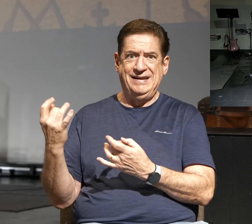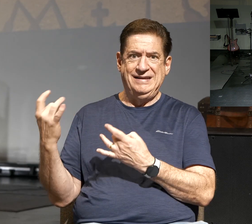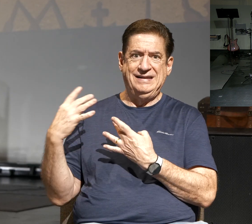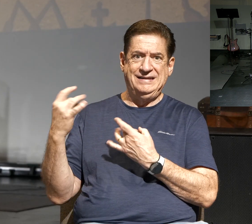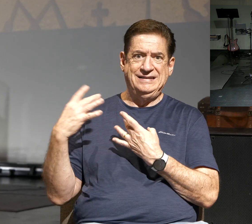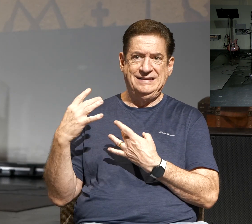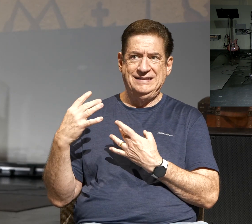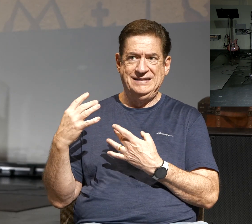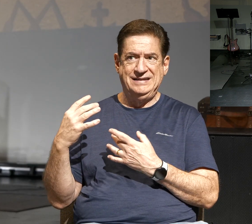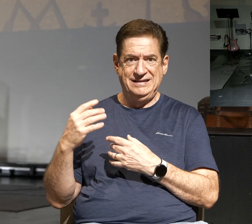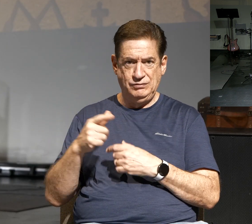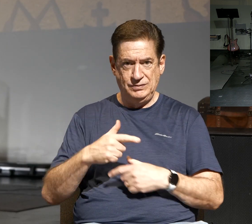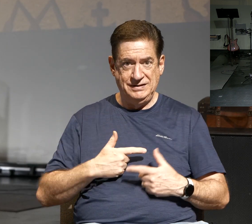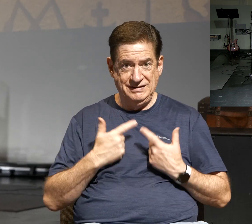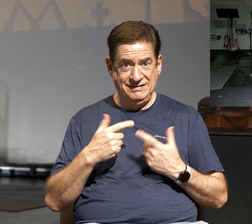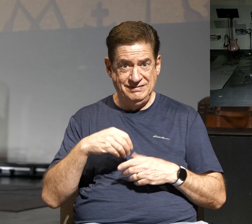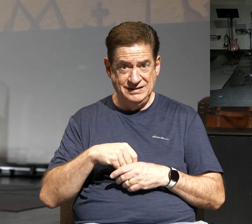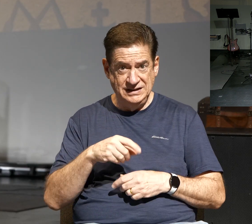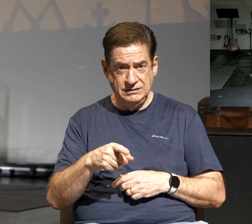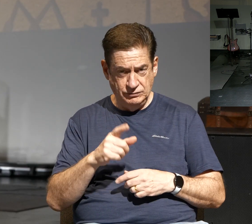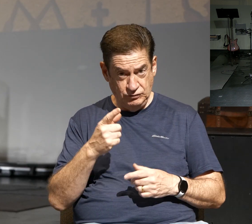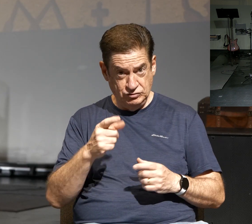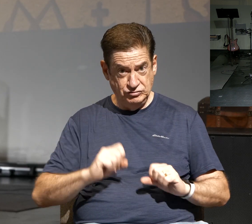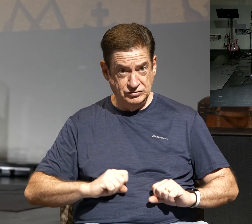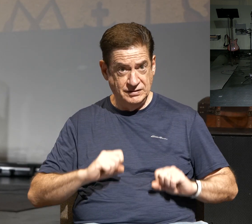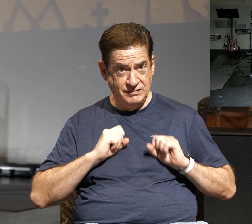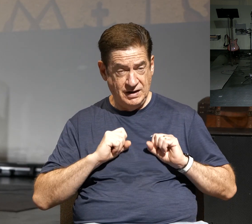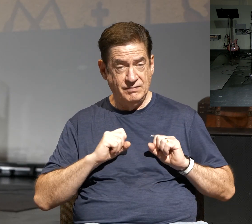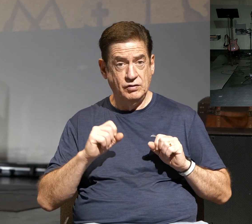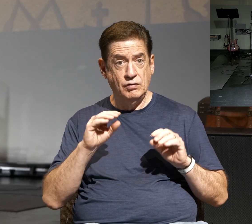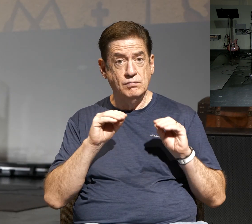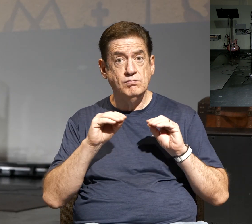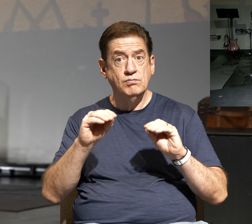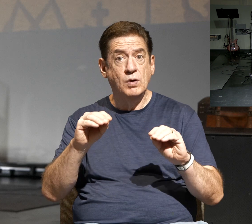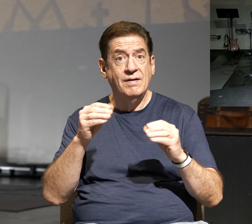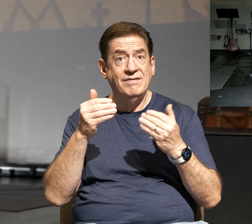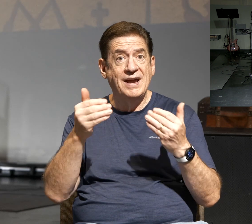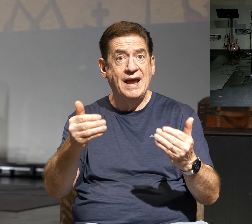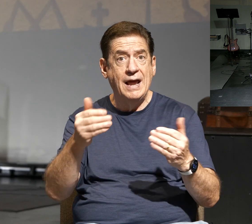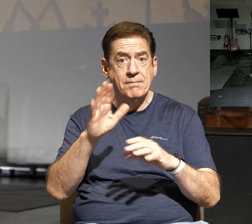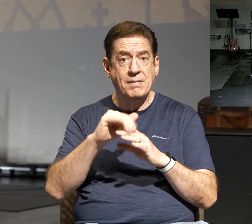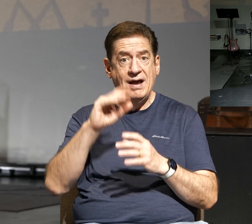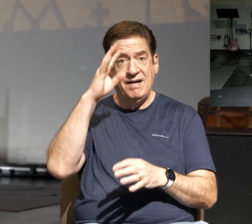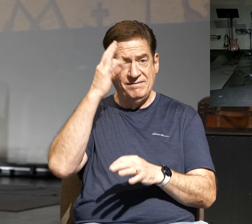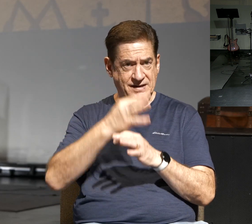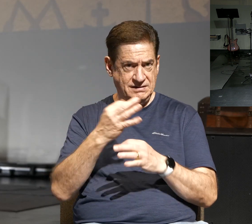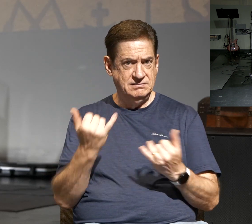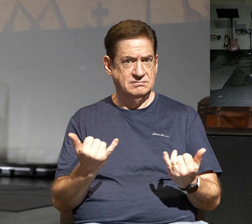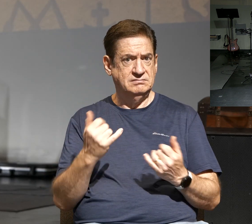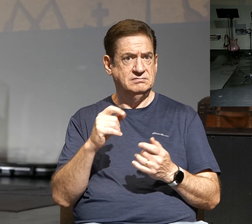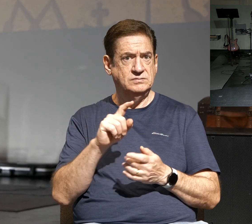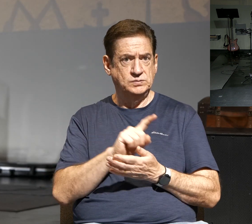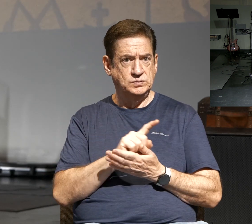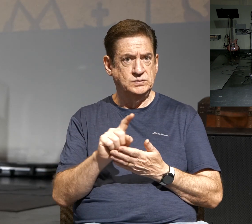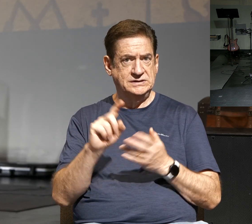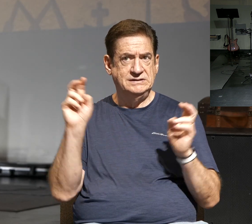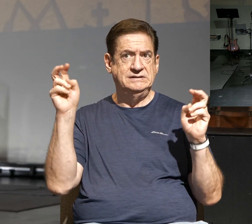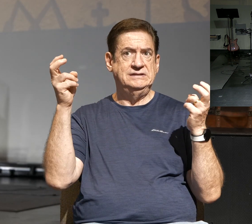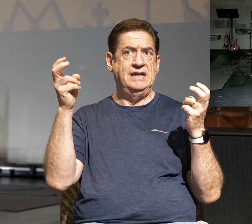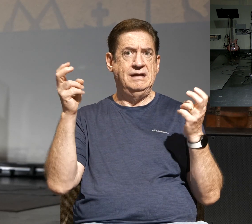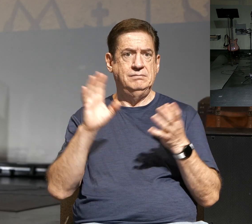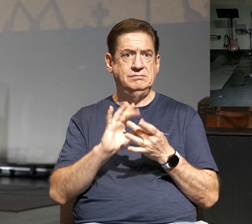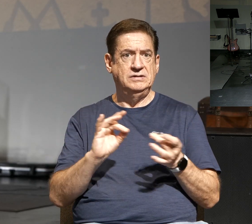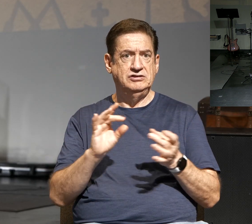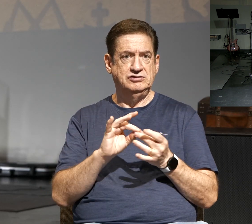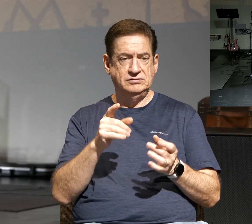going to survive. Moving ahead by faith is the title of this weekend's message. Grab your sermon notes out. You